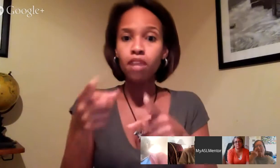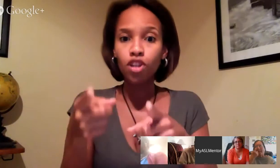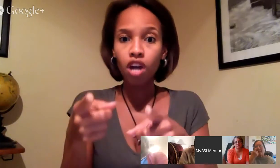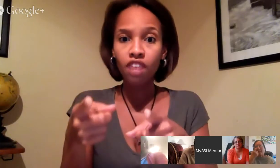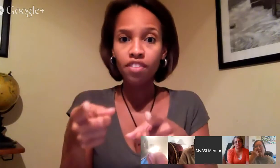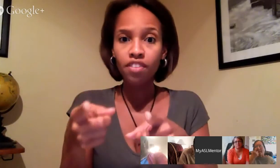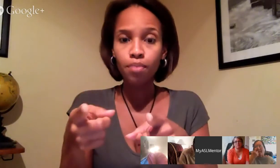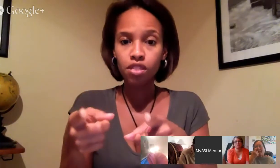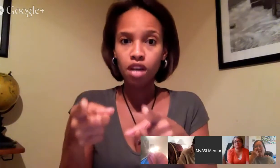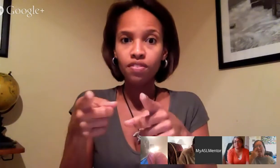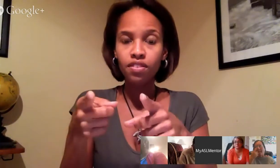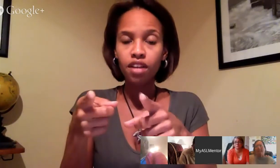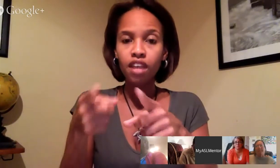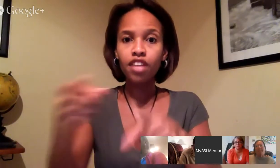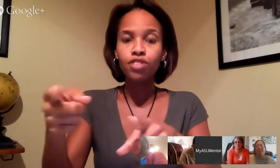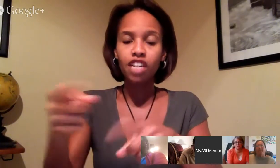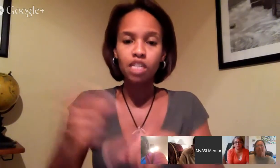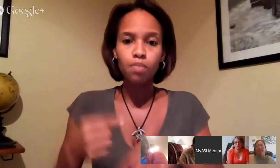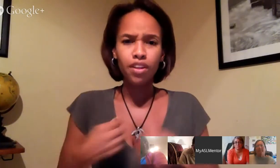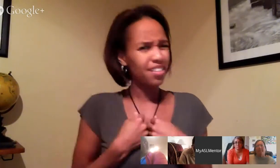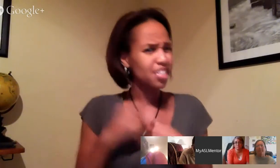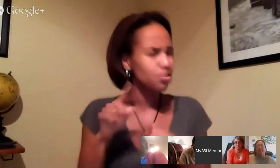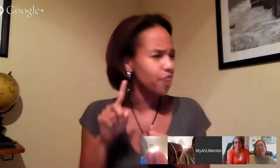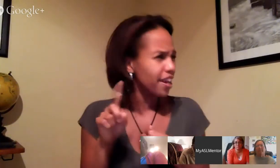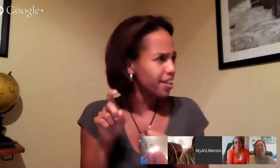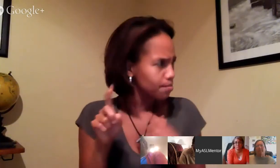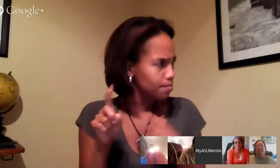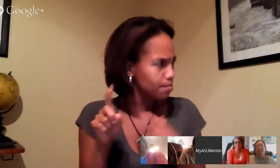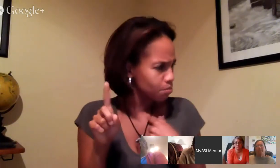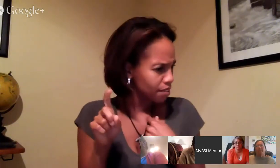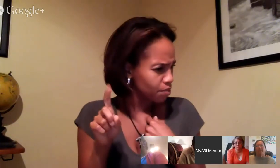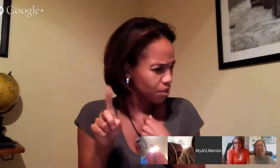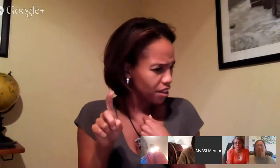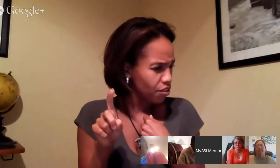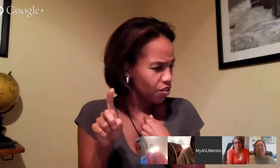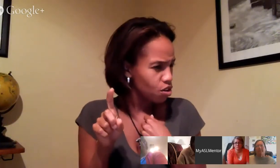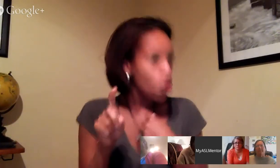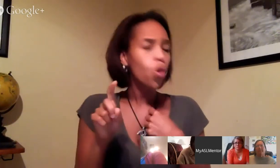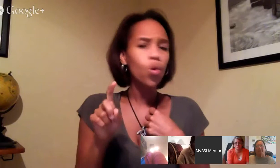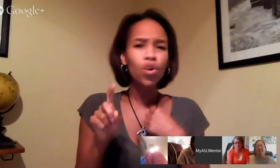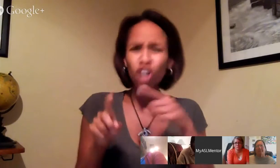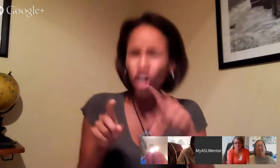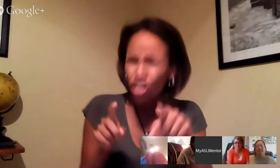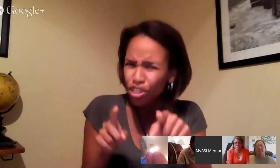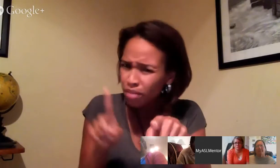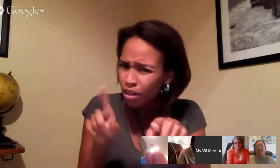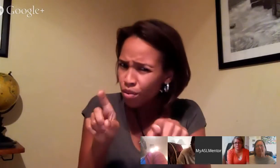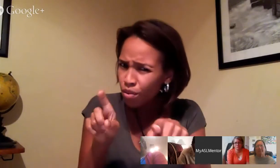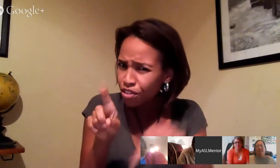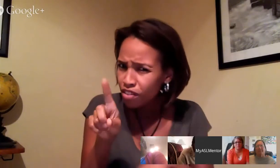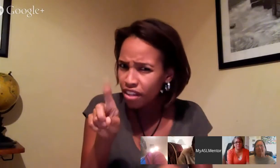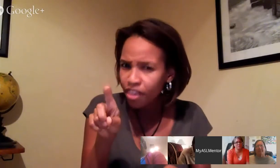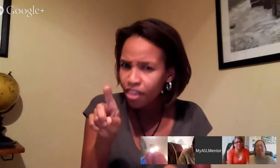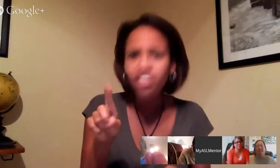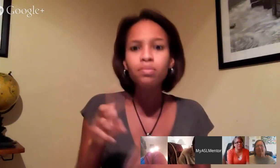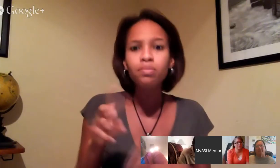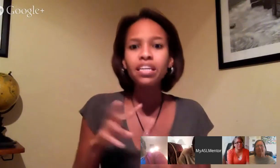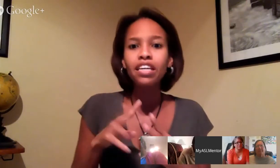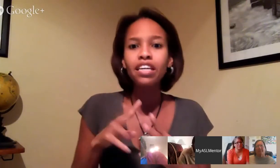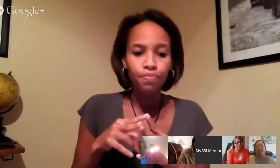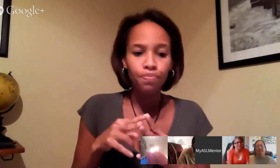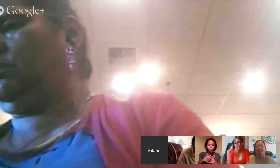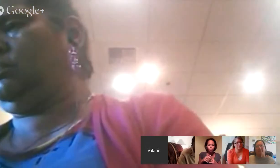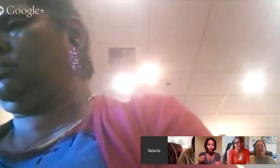skepticism on the person's on the other side's part. Like, is this right that what I'm doing here? Or are you sure about what you're doing over there? It can be